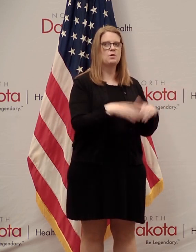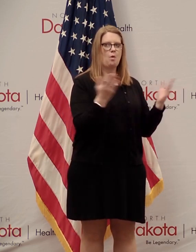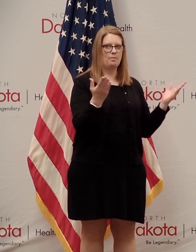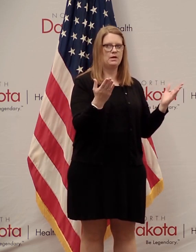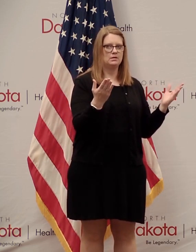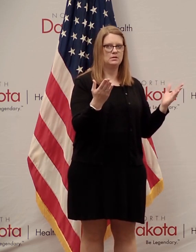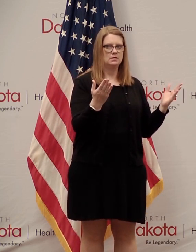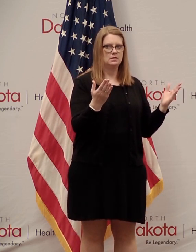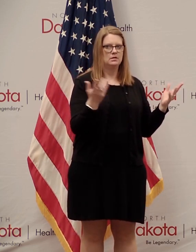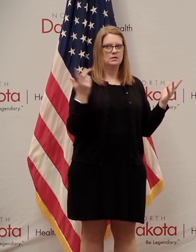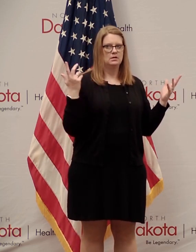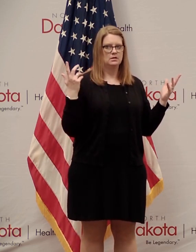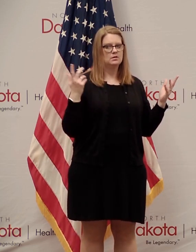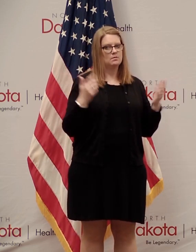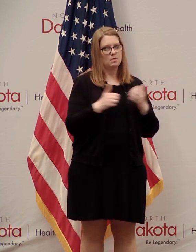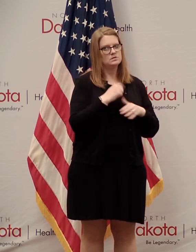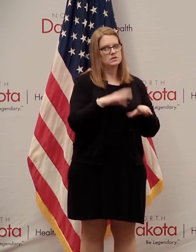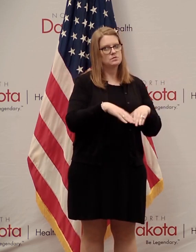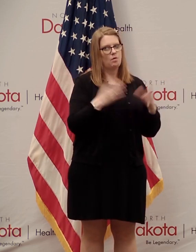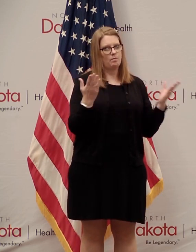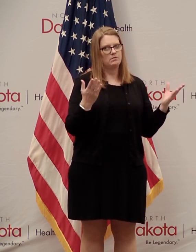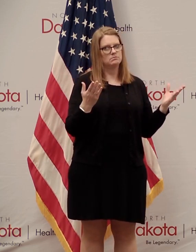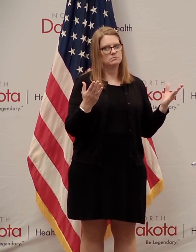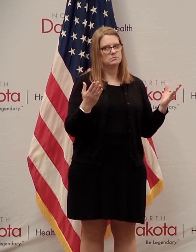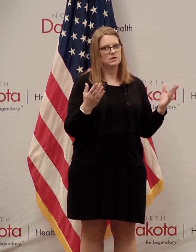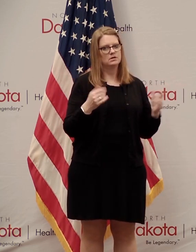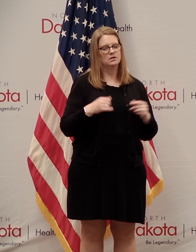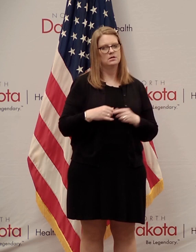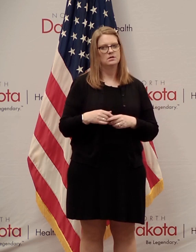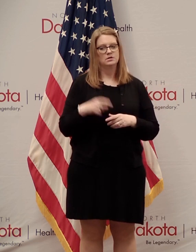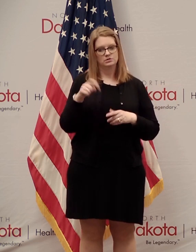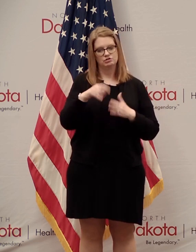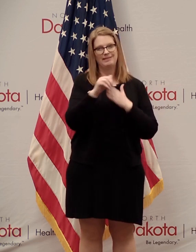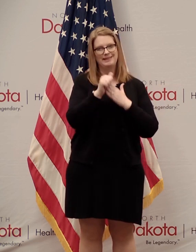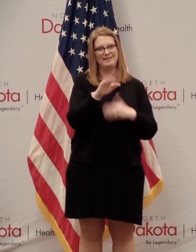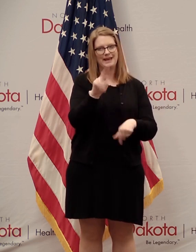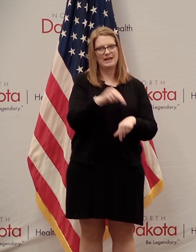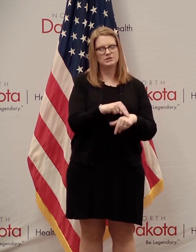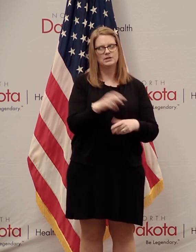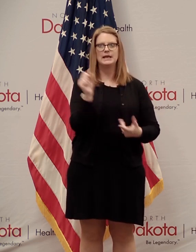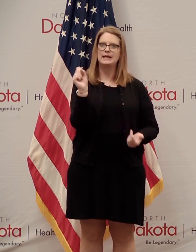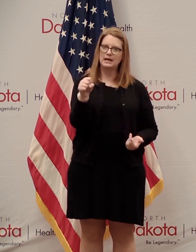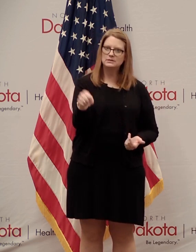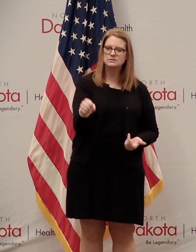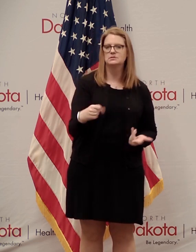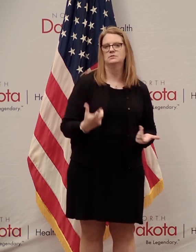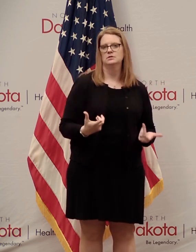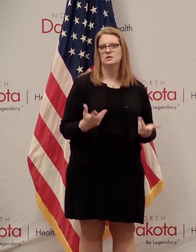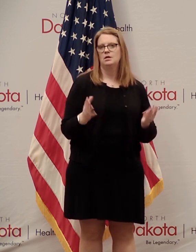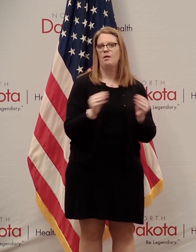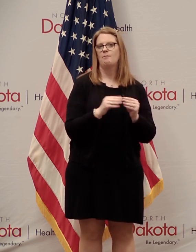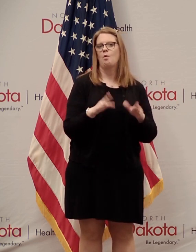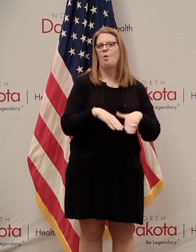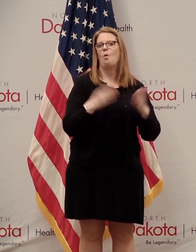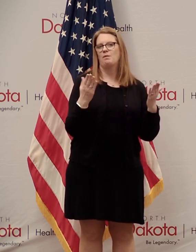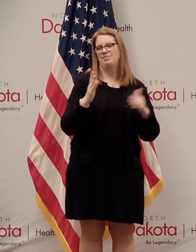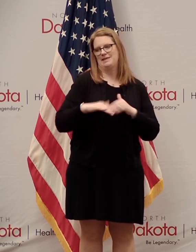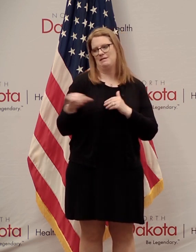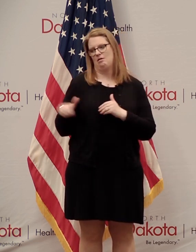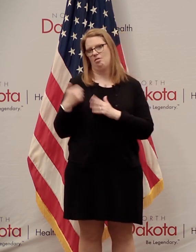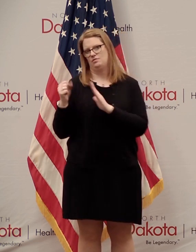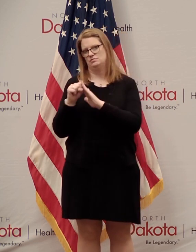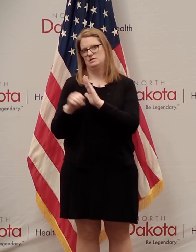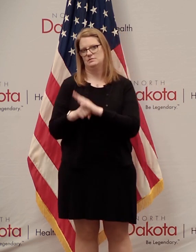any other state already. So in some ways, people say we should lead the nation. Well, we are leading the nation because we've already got more open than most other states do.